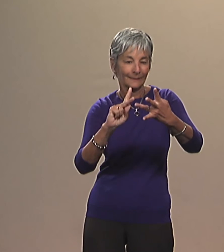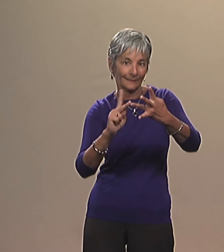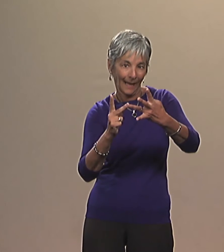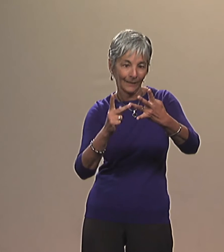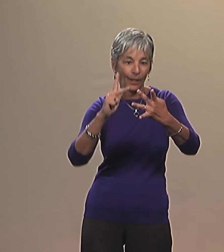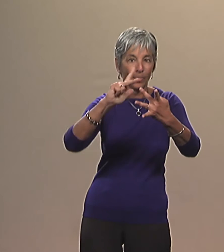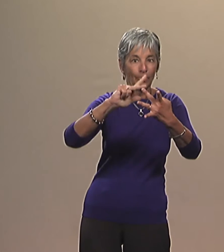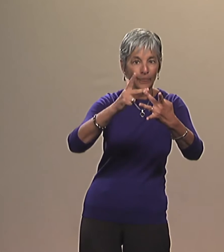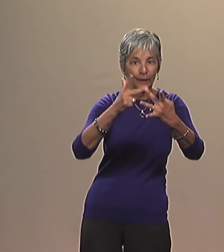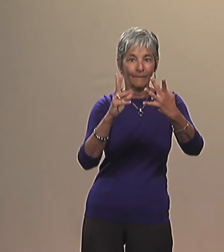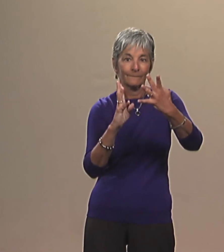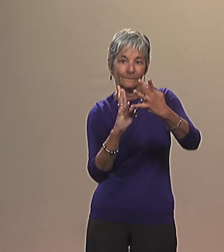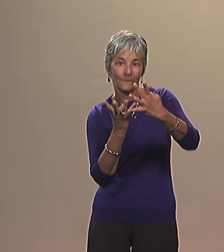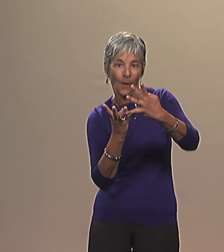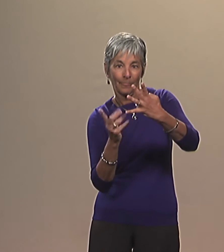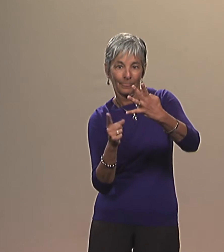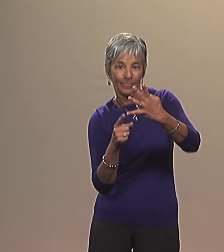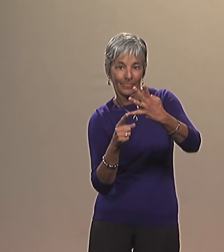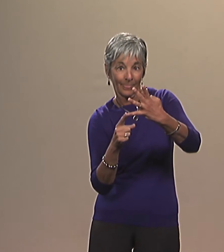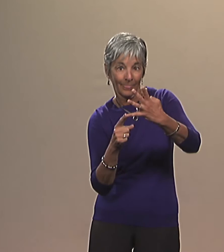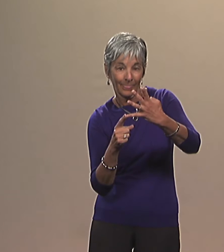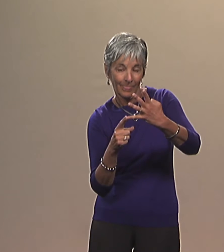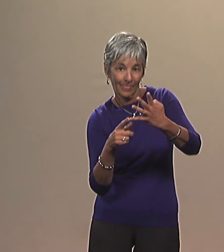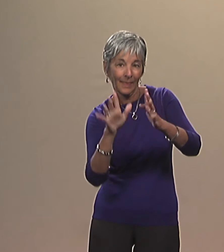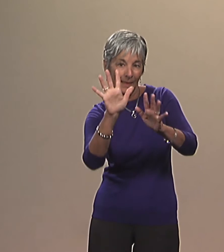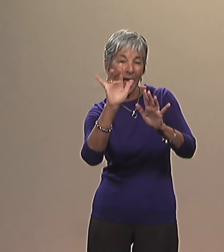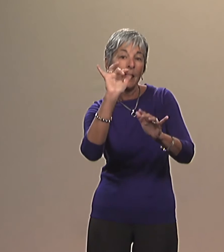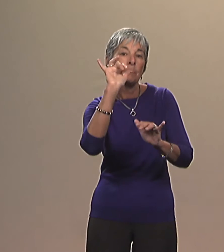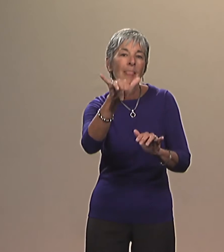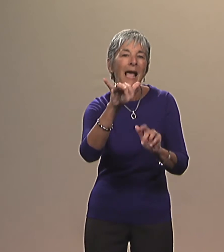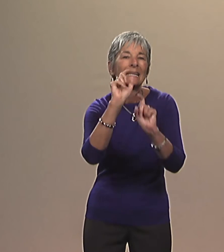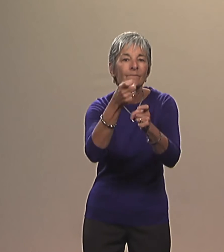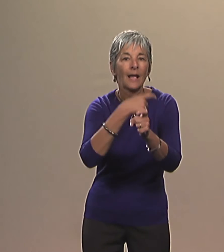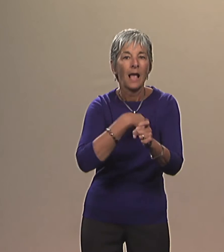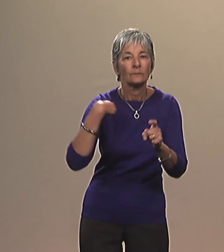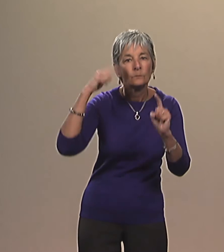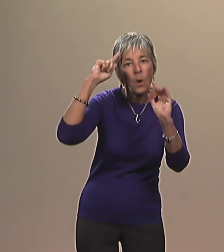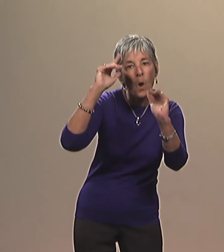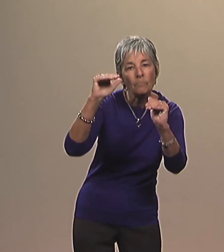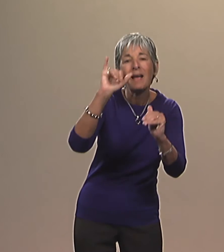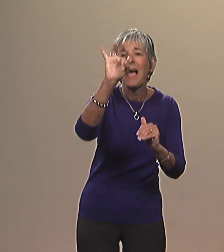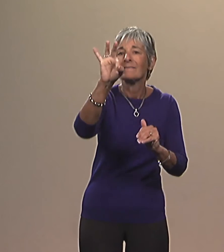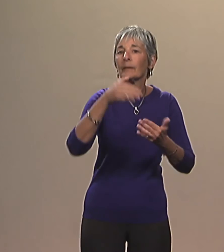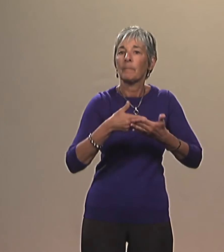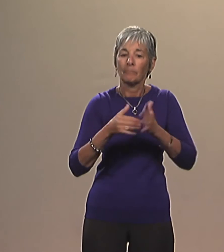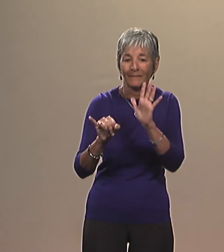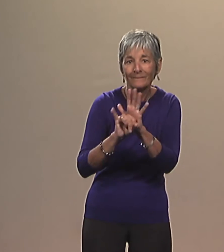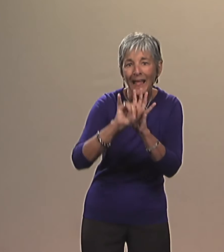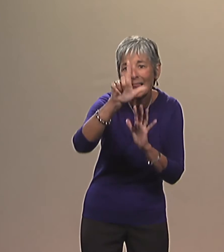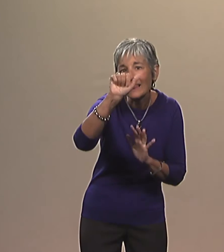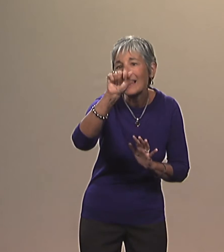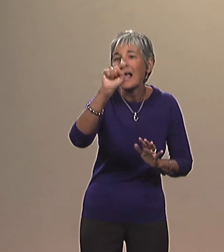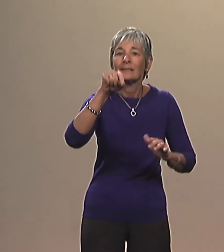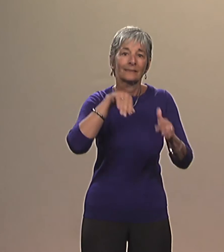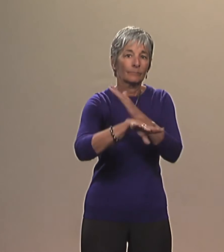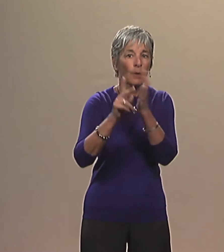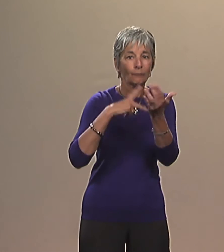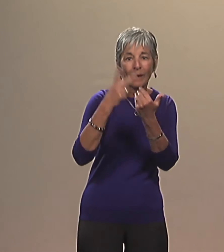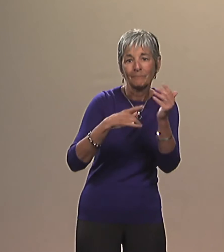fourth was the last group of late identified uninvolved families. That gives us hope, because if the baby is identified late and comes into programs